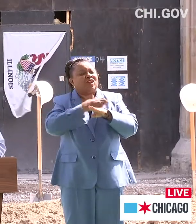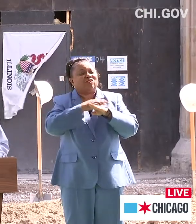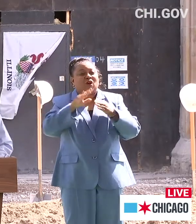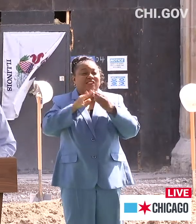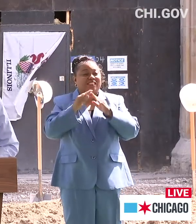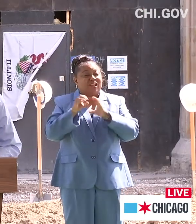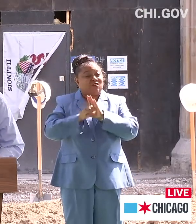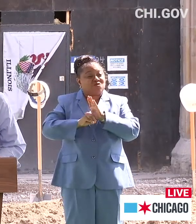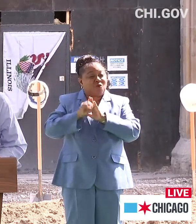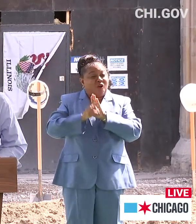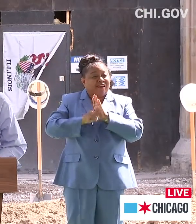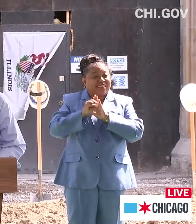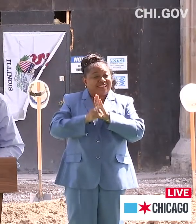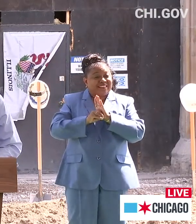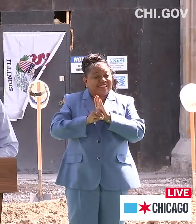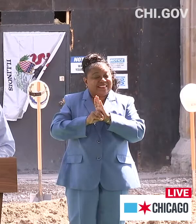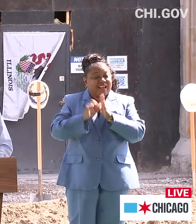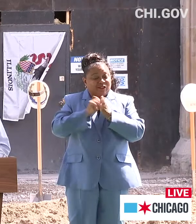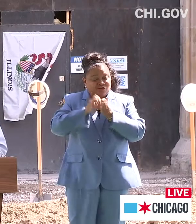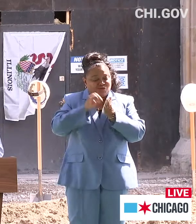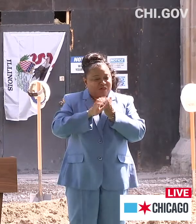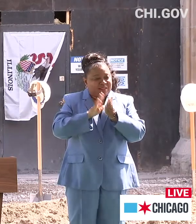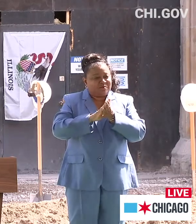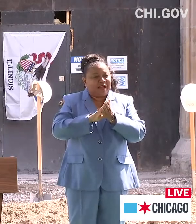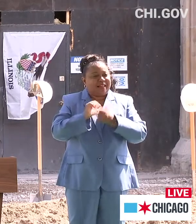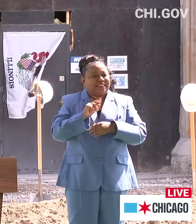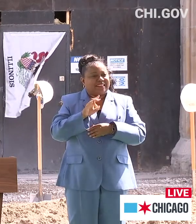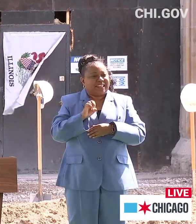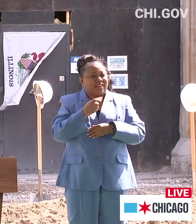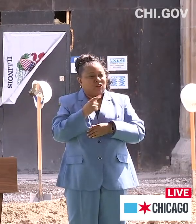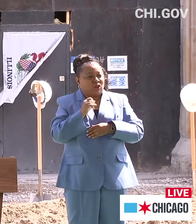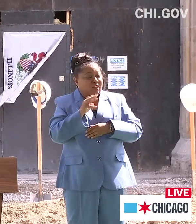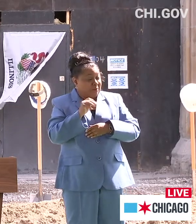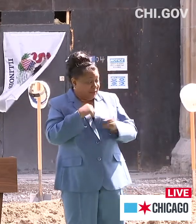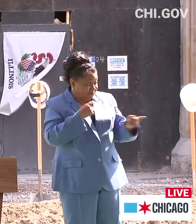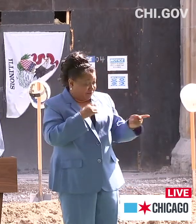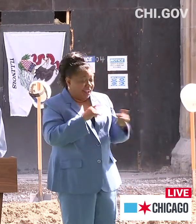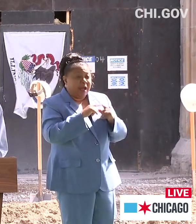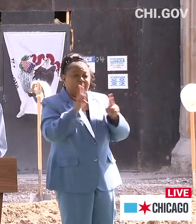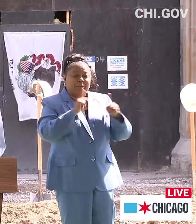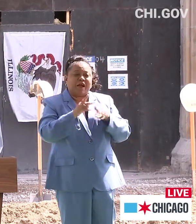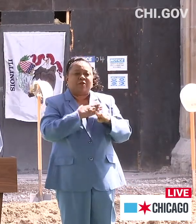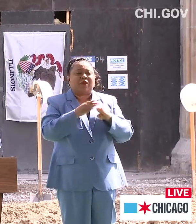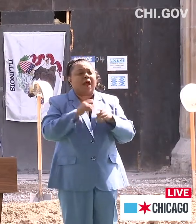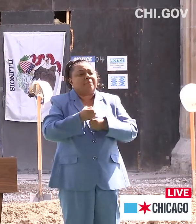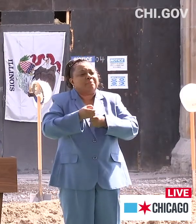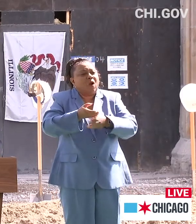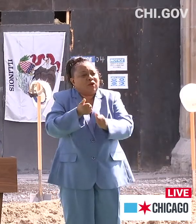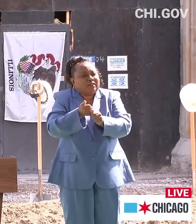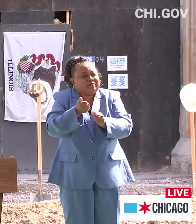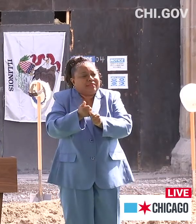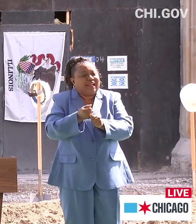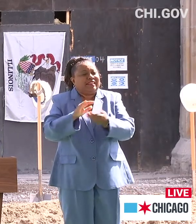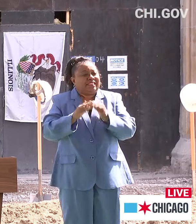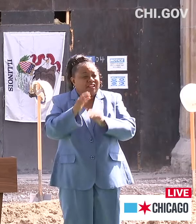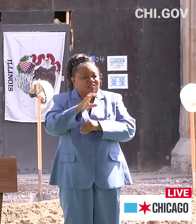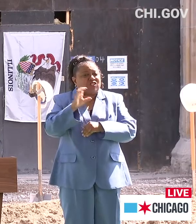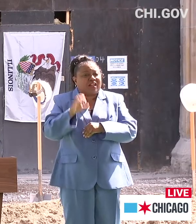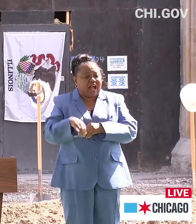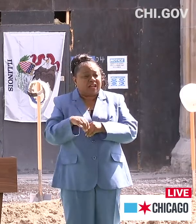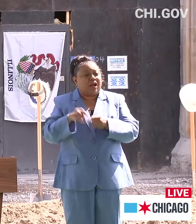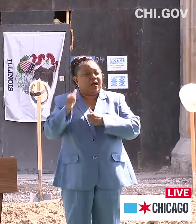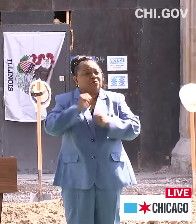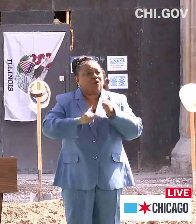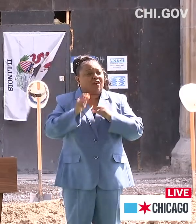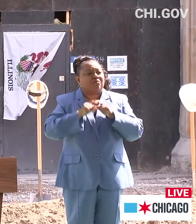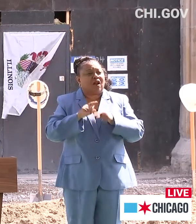of New Orleans, written by Steve Goodman, Mayor, folk musician and poet, City of Chicago,